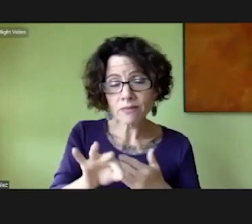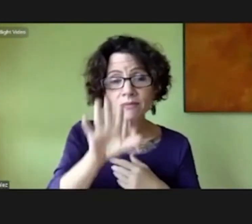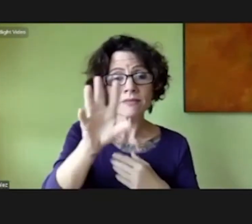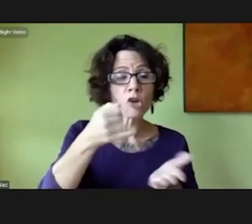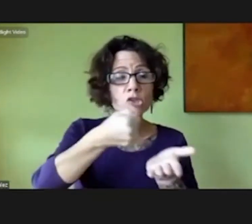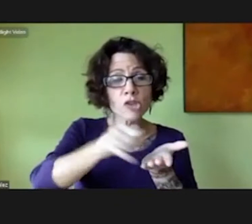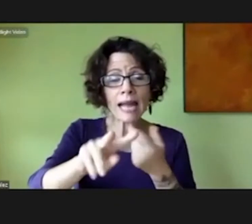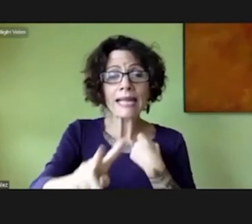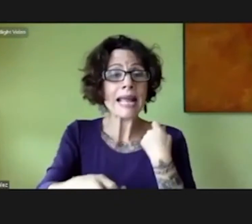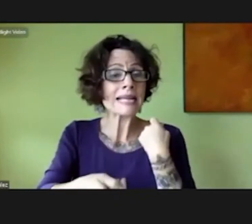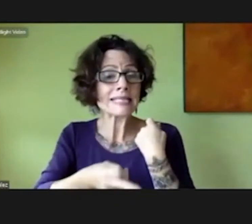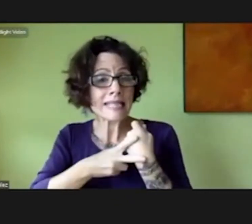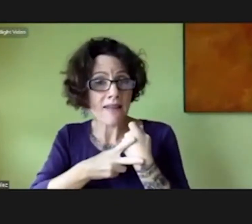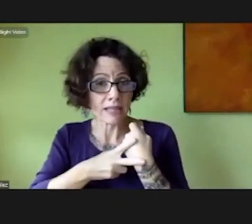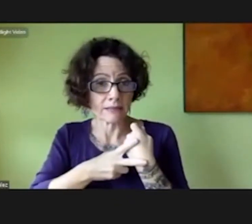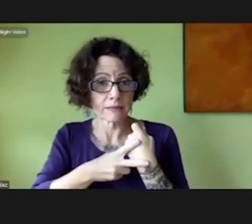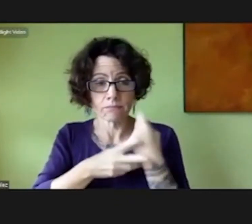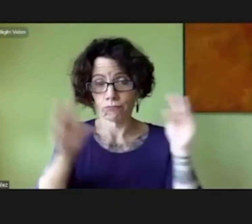Accounting related to finances.